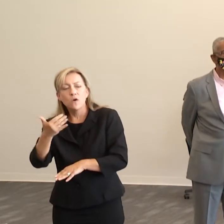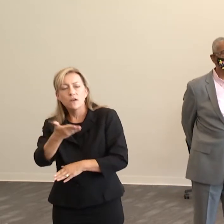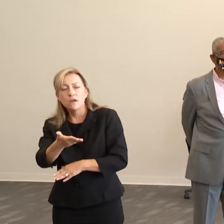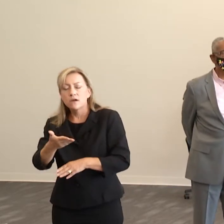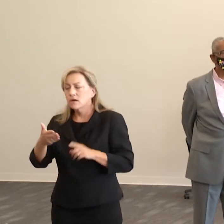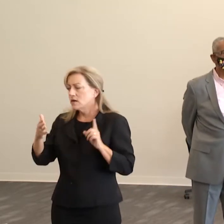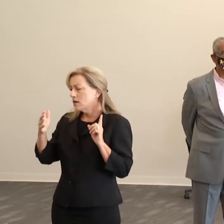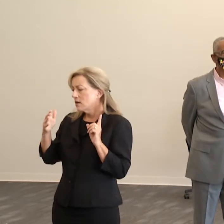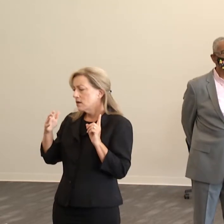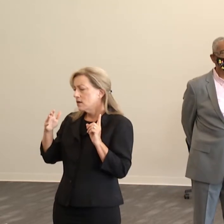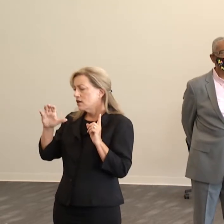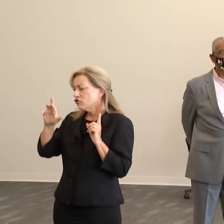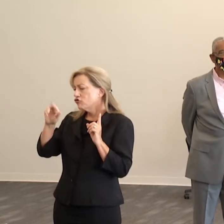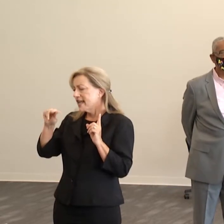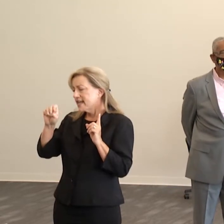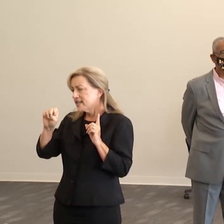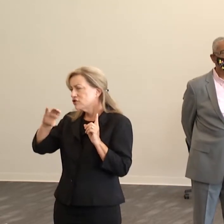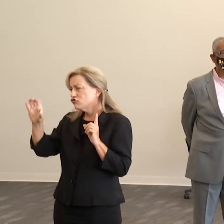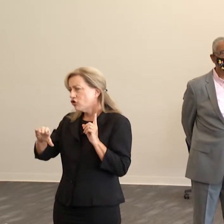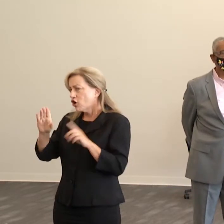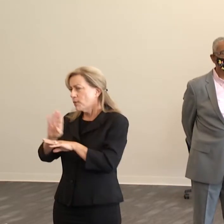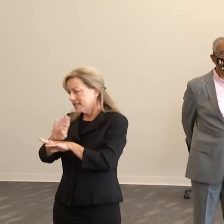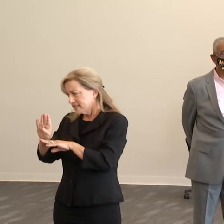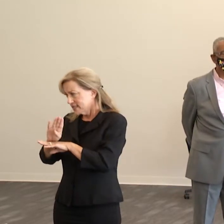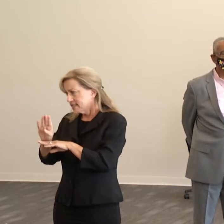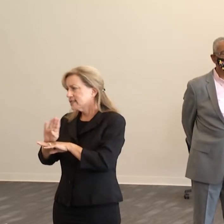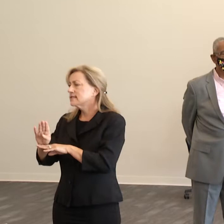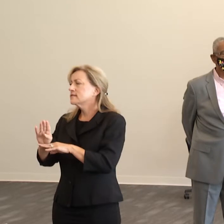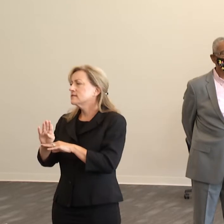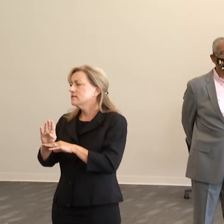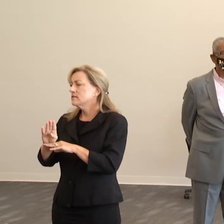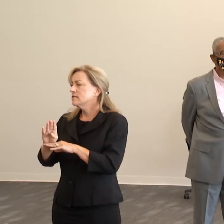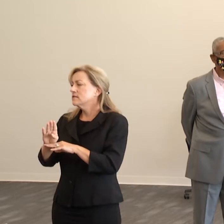Wendell Hudson, Crane, Chicago Business.